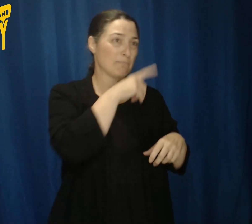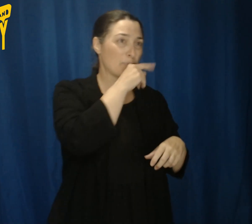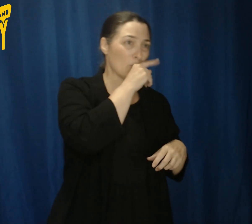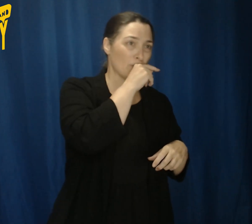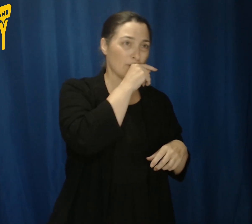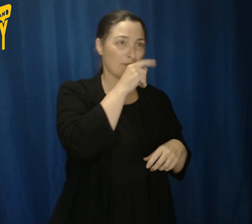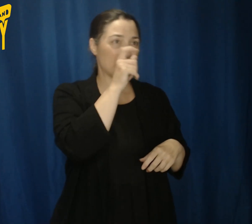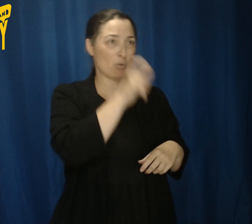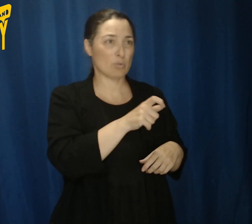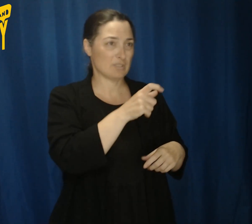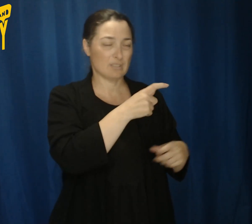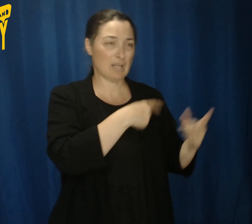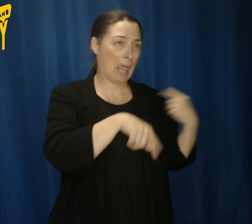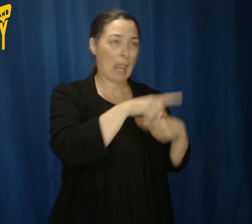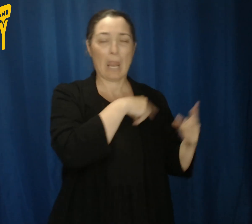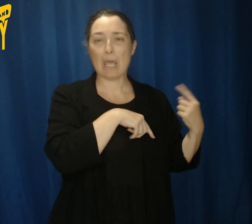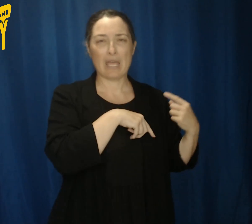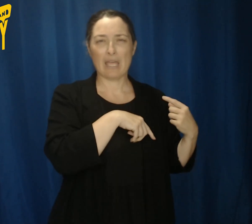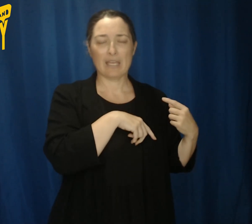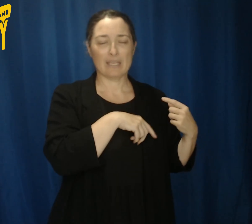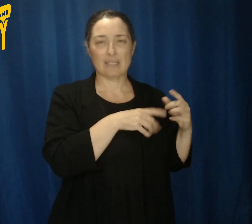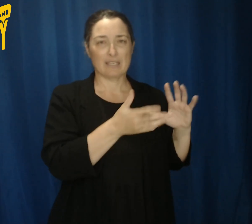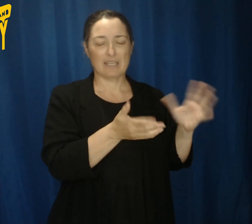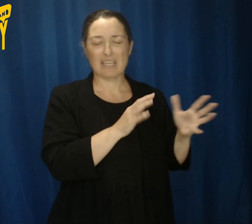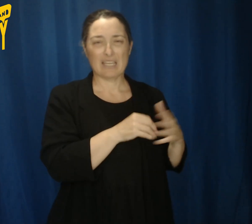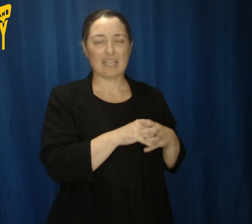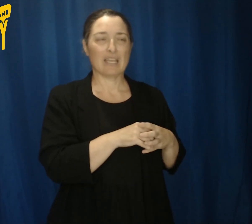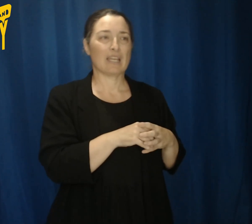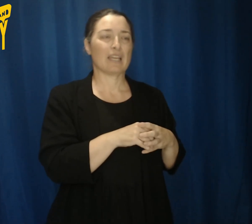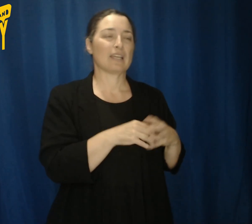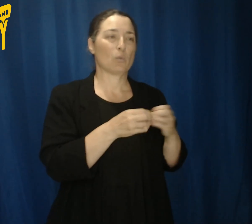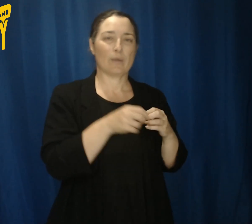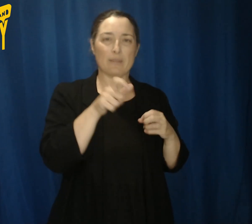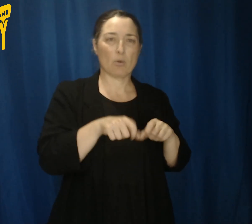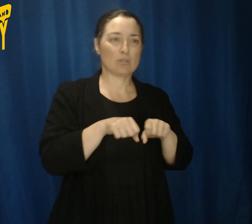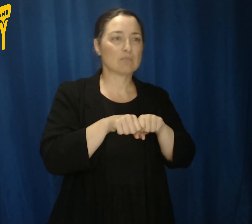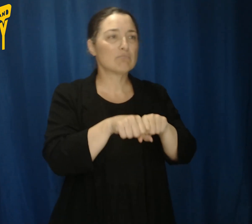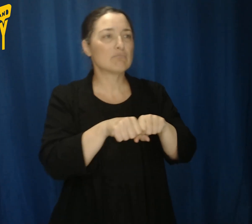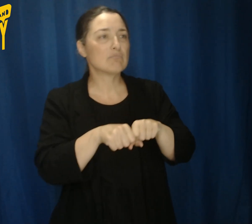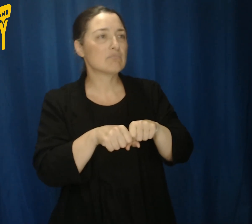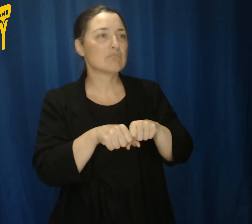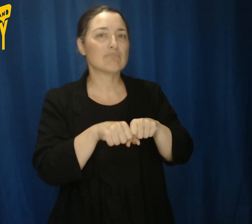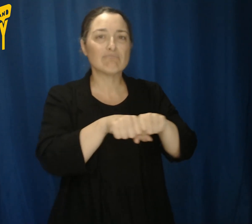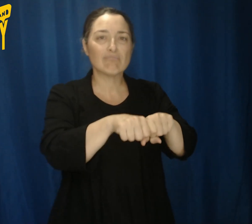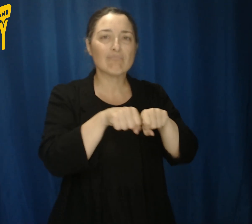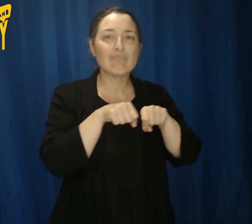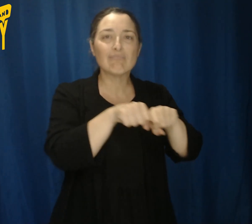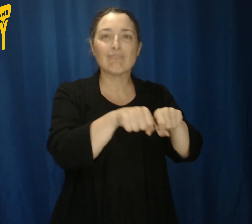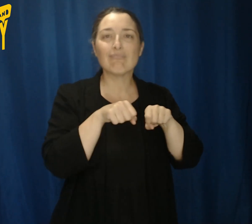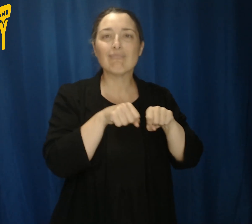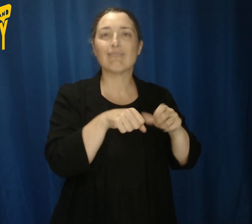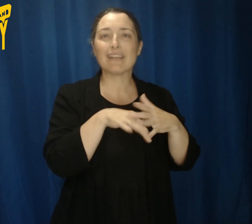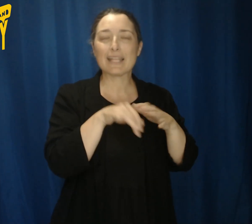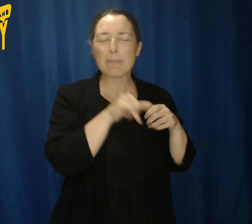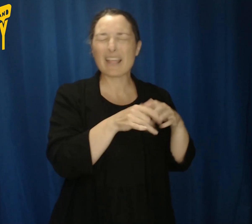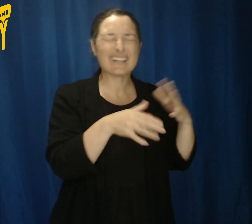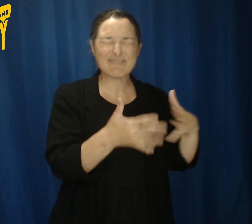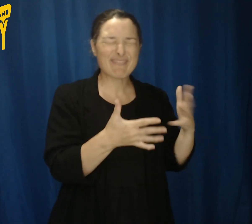sort of a gender neutral, trolley person going up and down, throwing out some really weird lines in the middle of it and all that. Whatever you want to make of that, if you want to make that